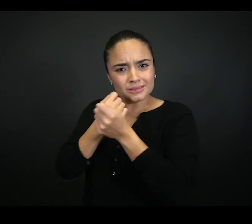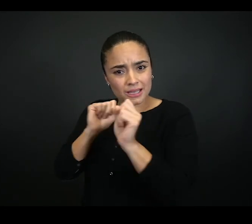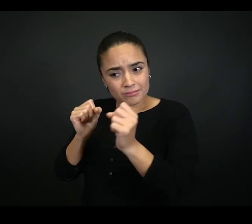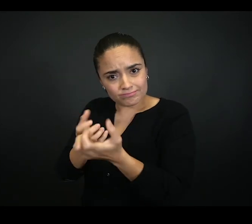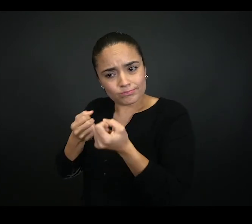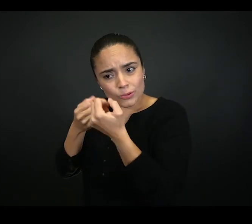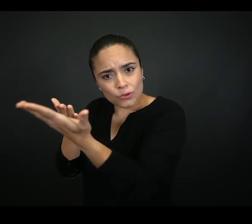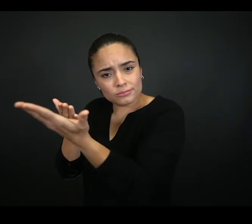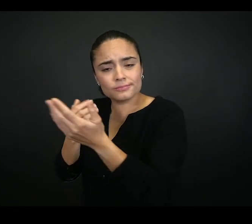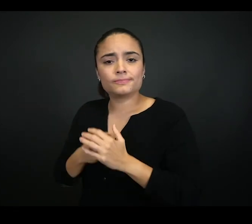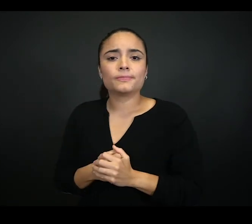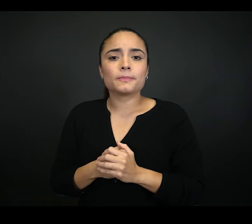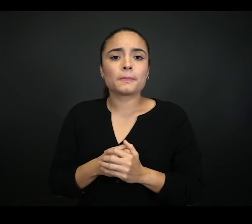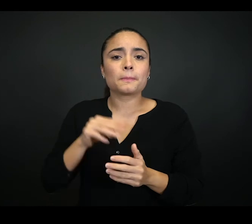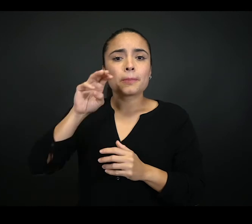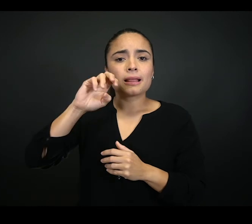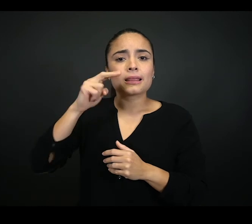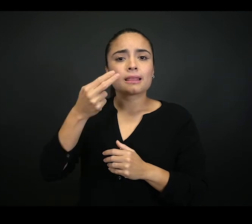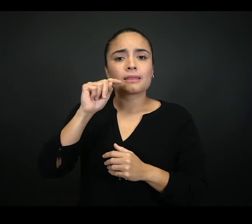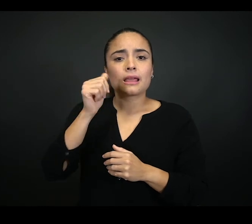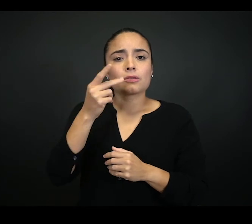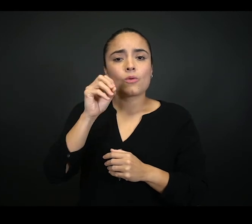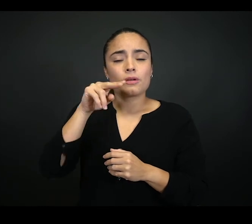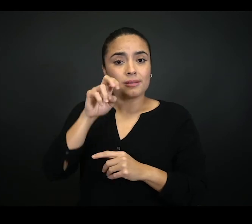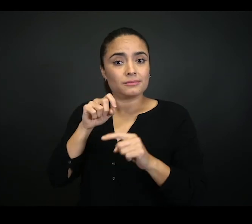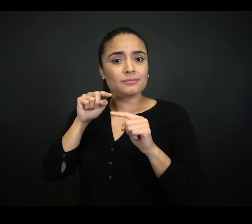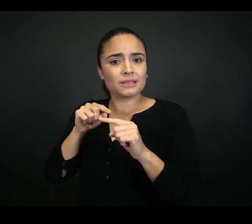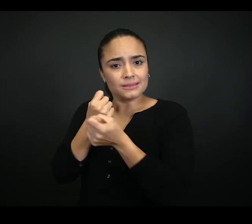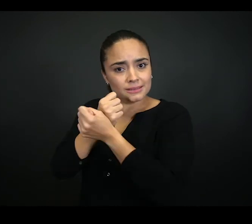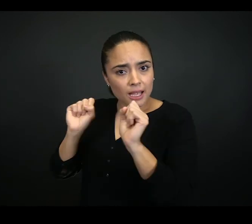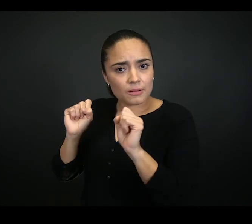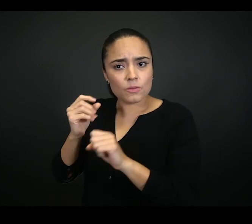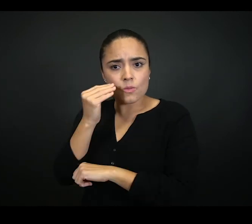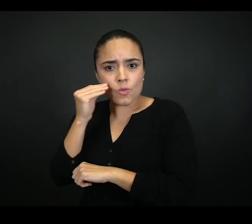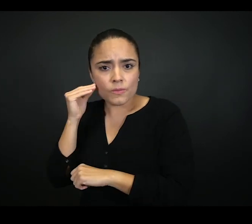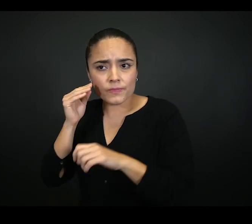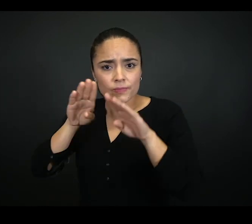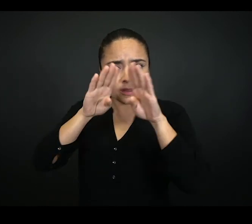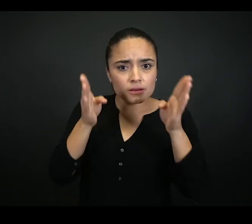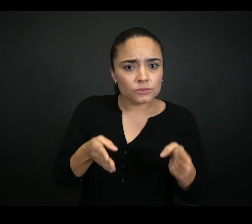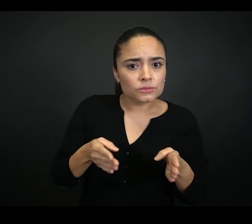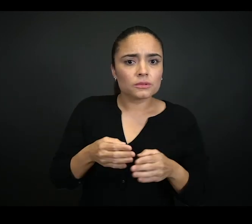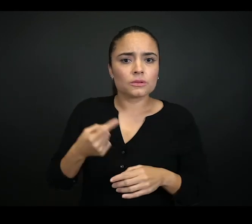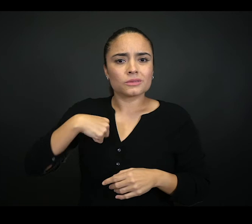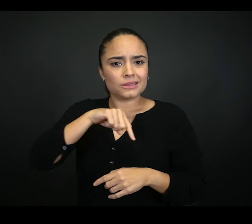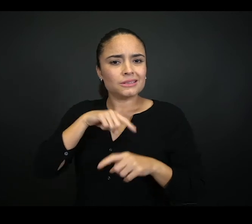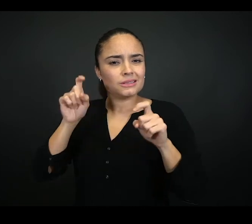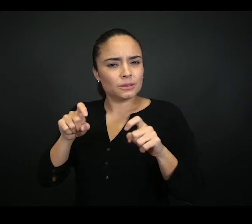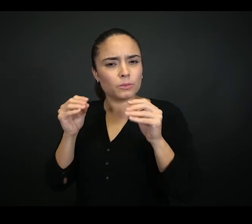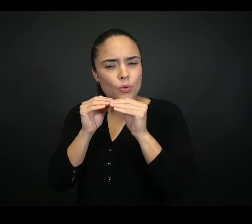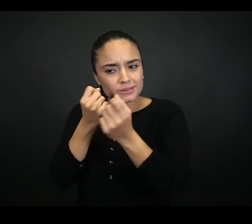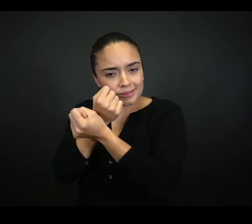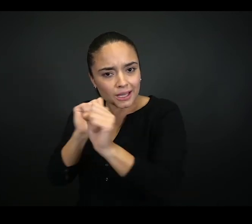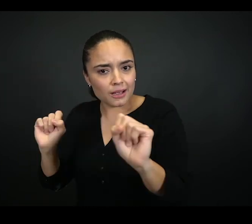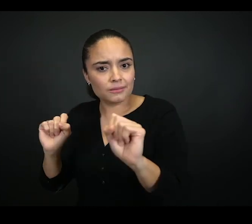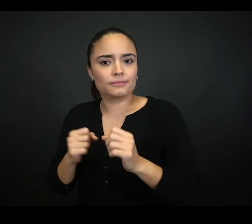housing, mental health services. So we know what works. We need the resources to keep doing it. So when